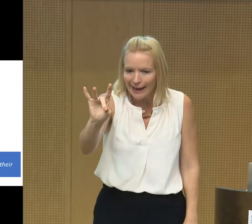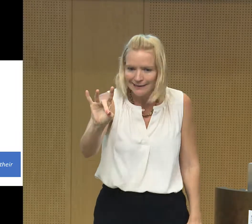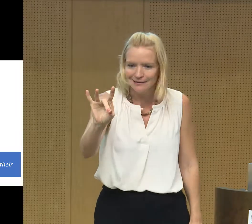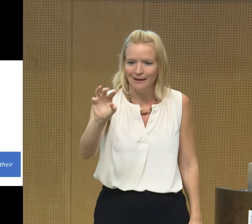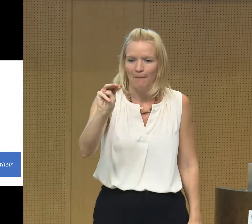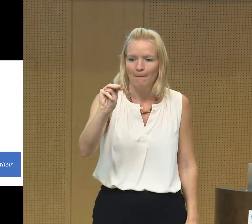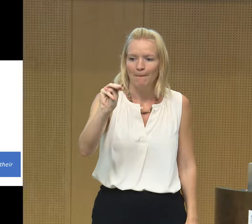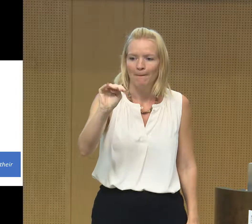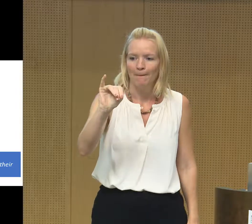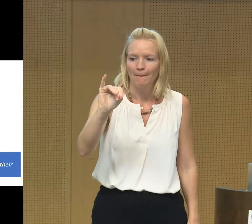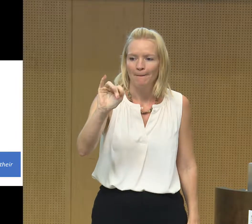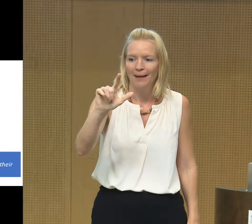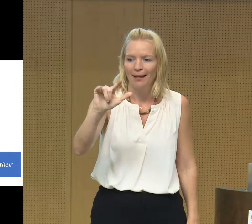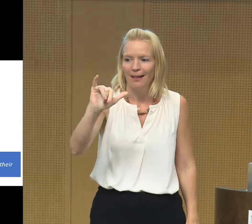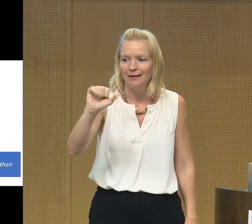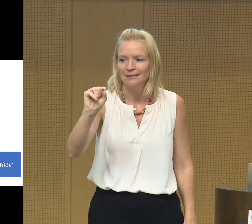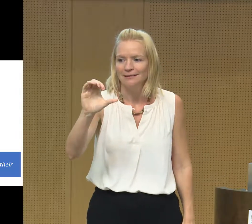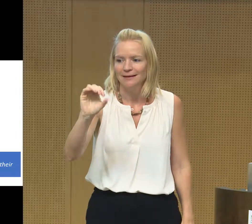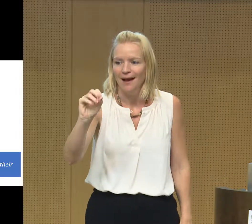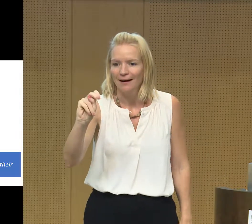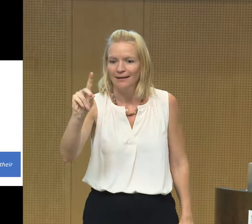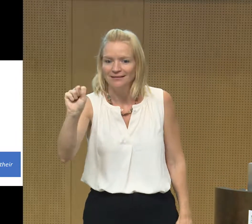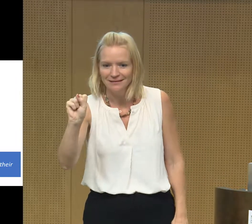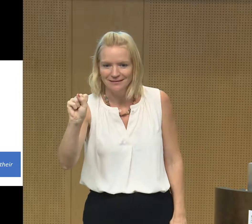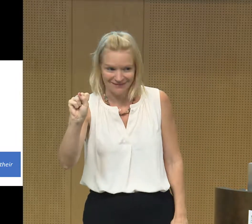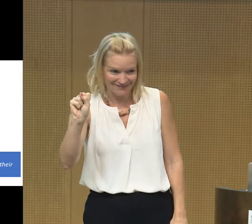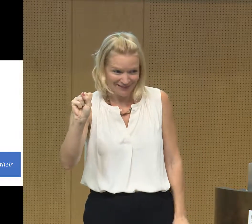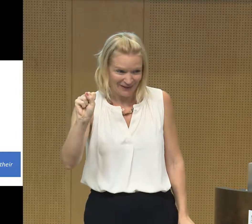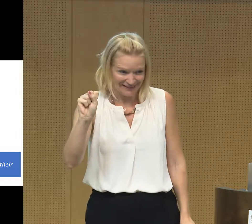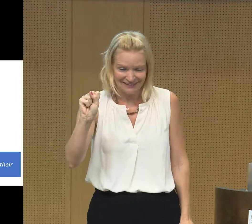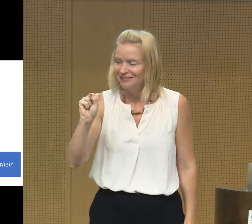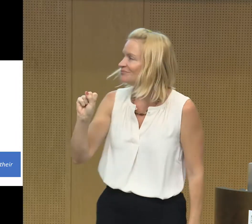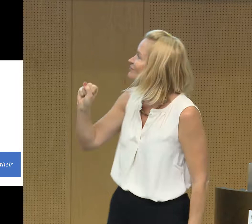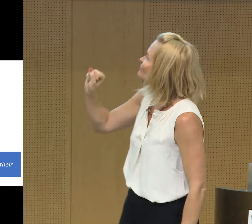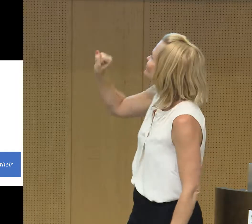Every 8 milliseconds, approximately.